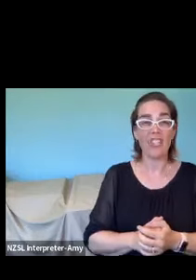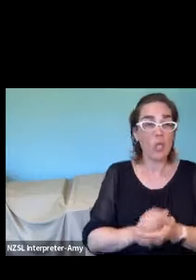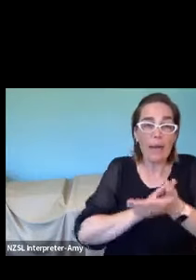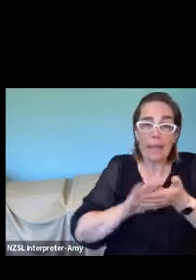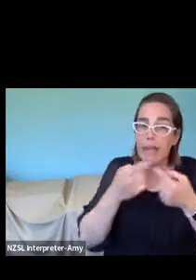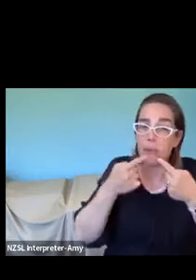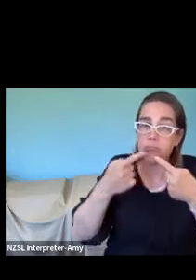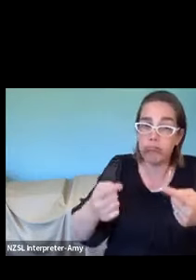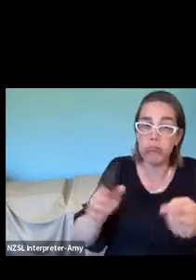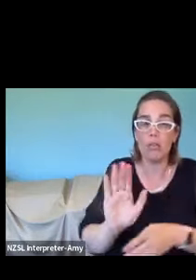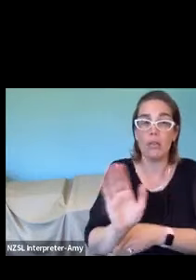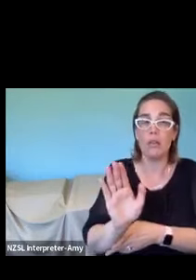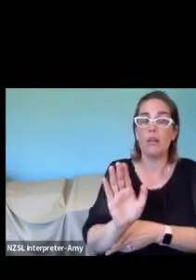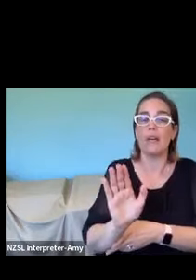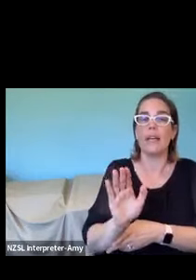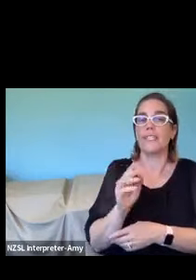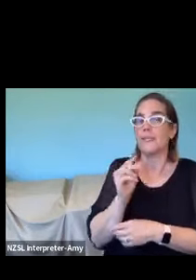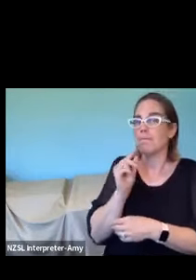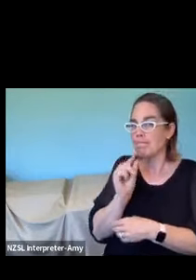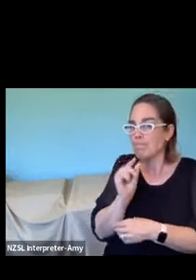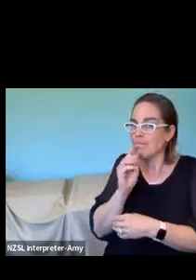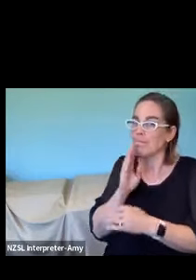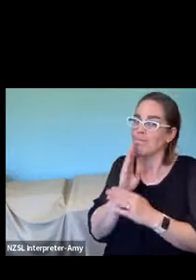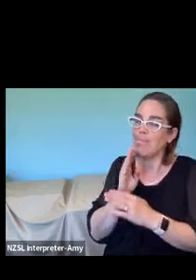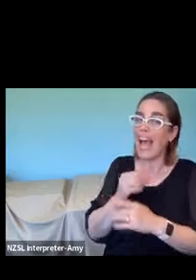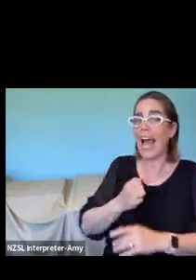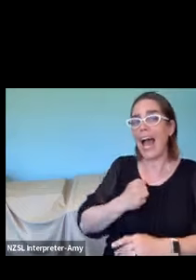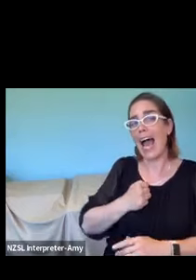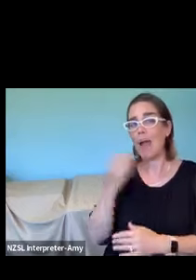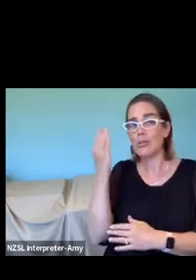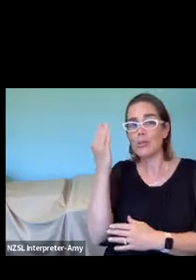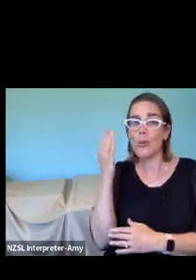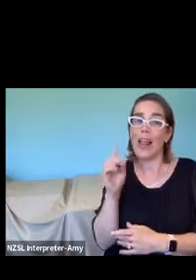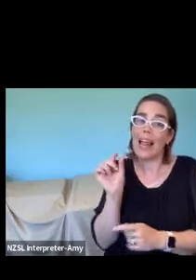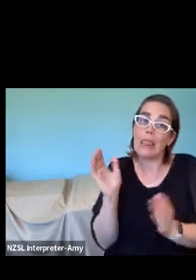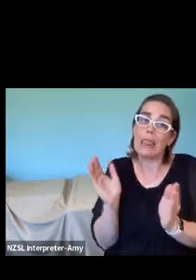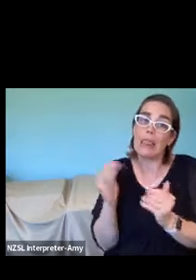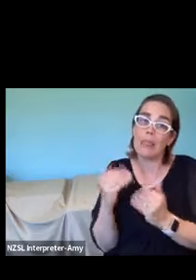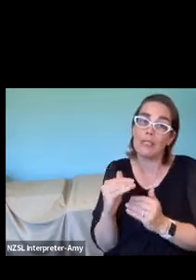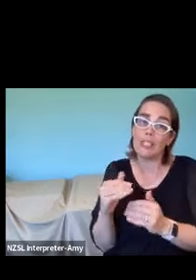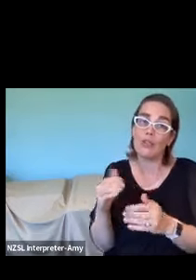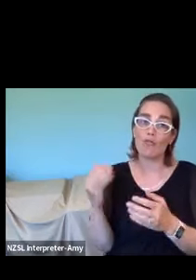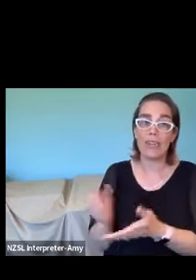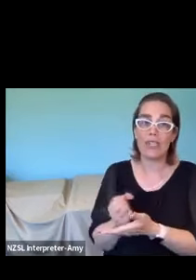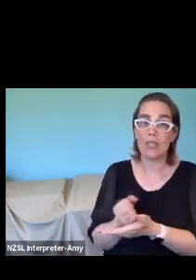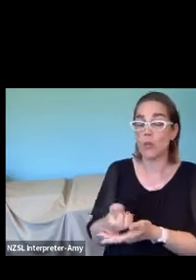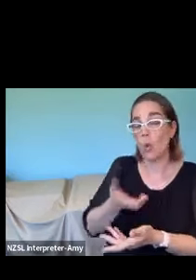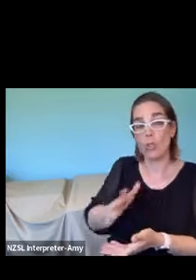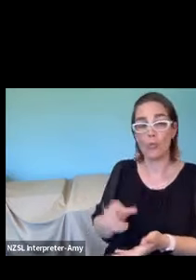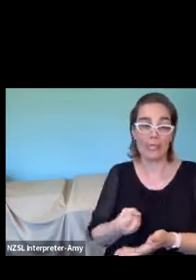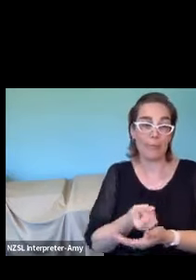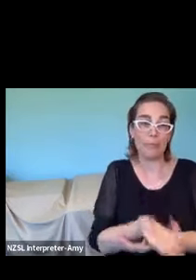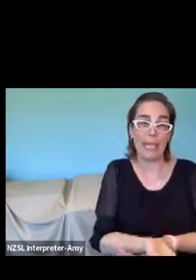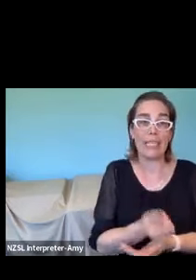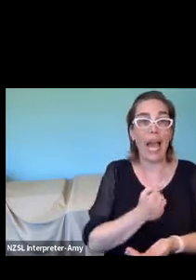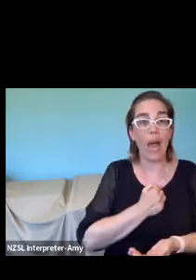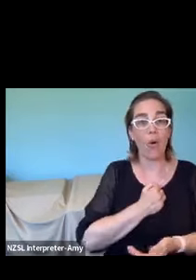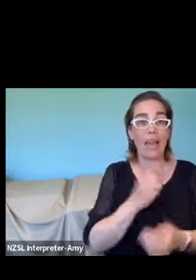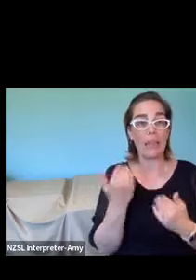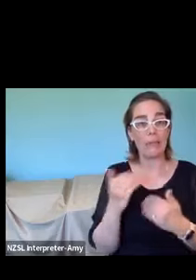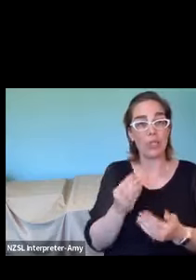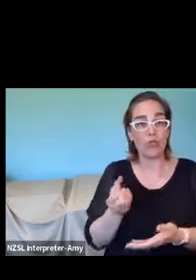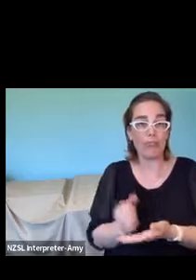it always is that our school has limited resource. We don't want to spend our limited resource on your child because